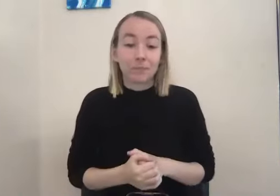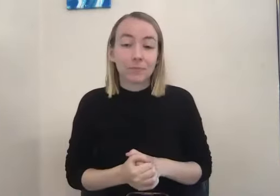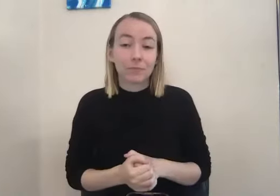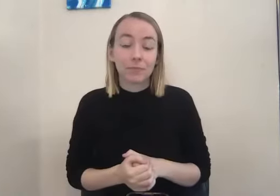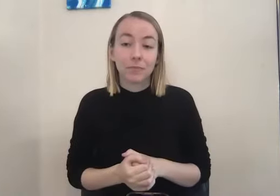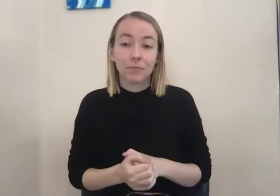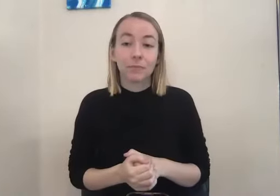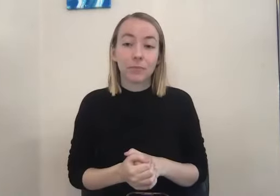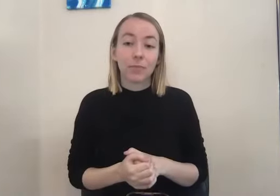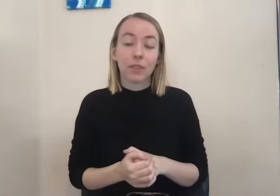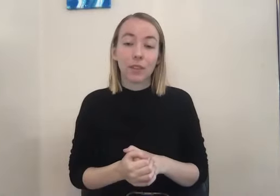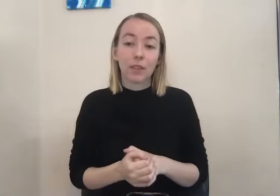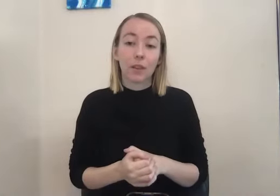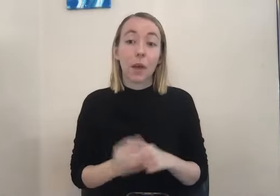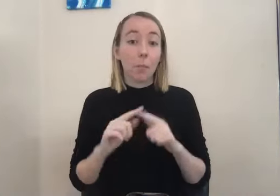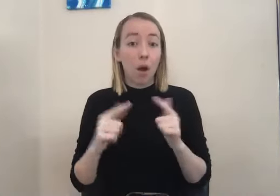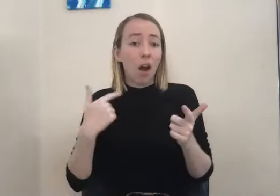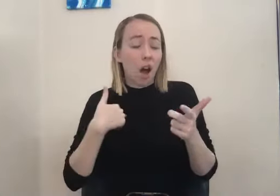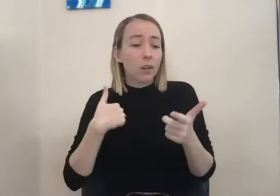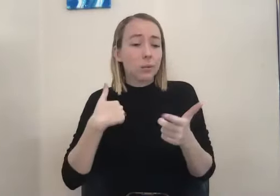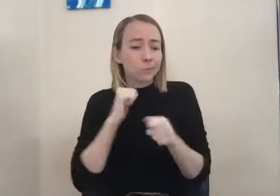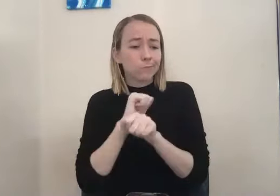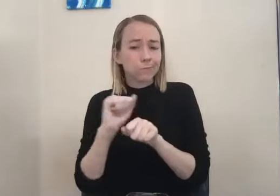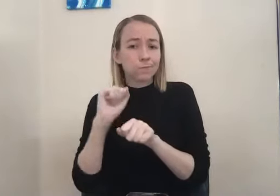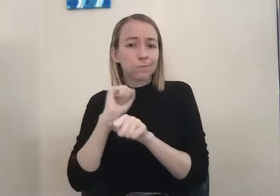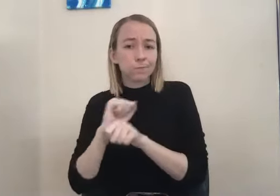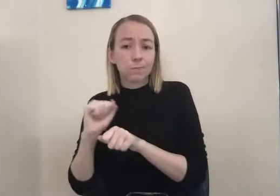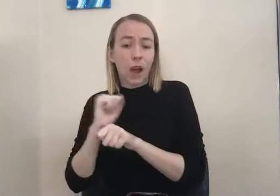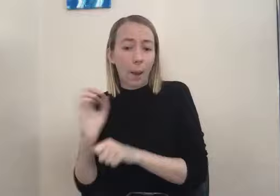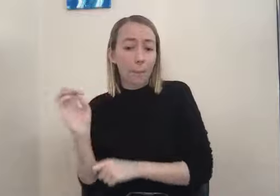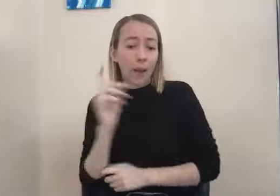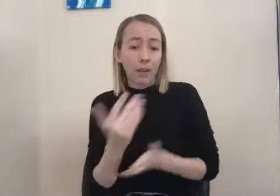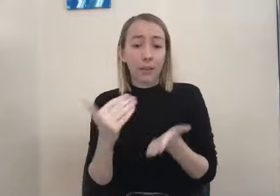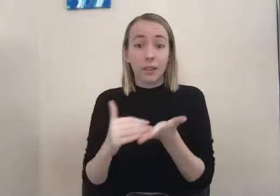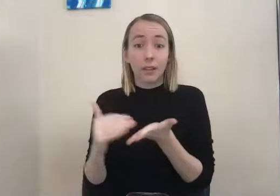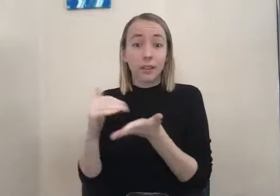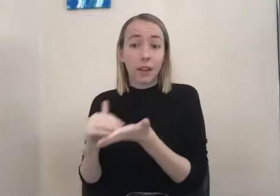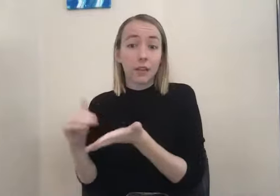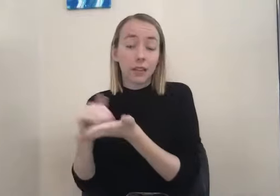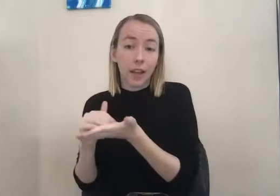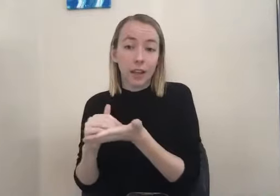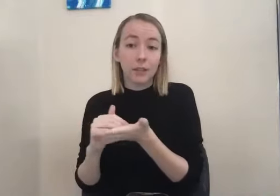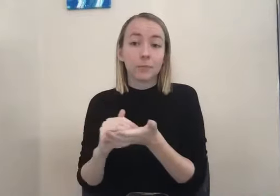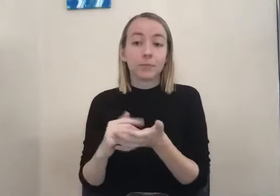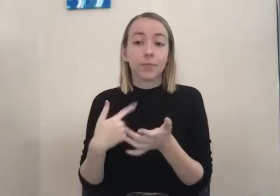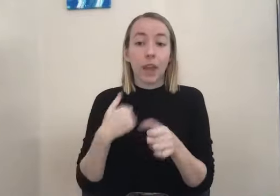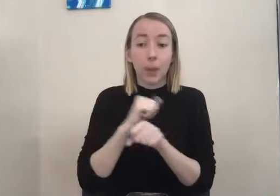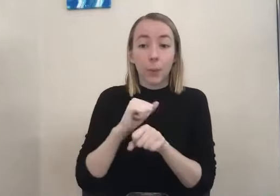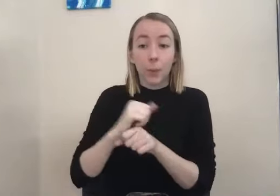was in conflict with everything and everyone. And I think even when I first came into Al-Anon, because there's some people see me